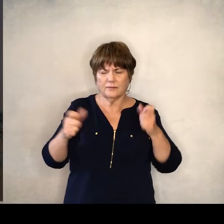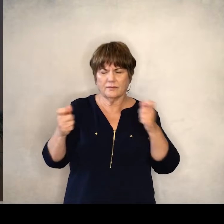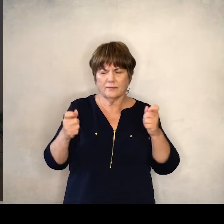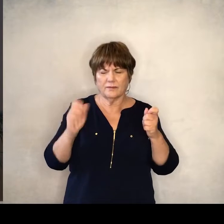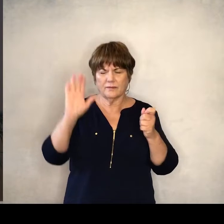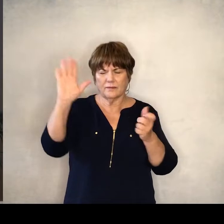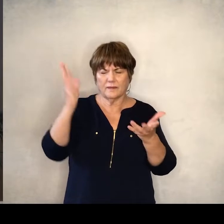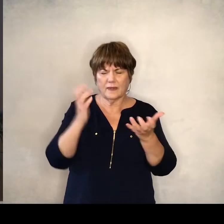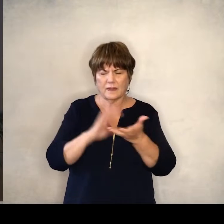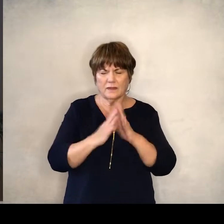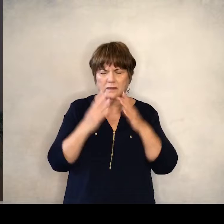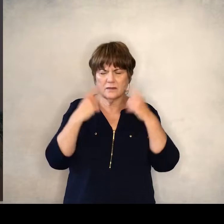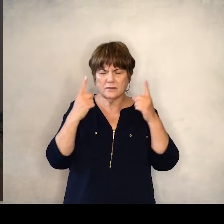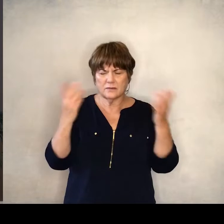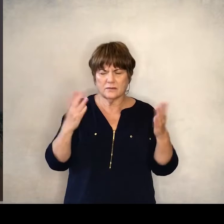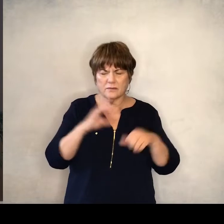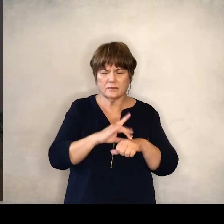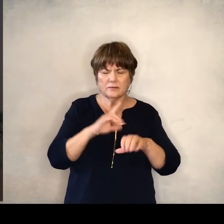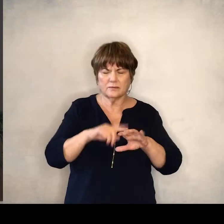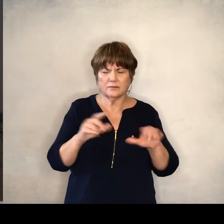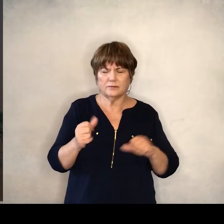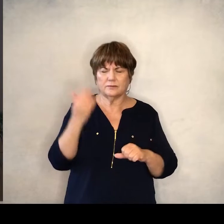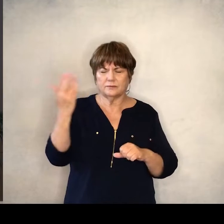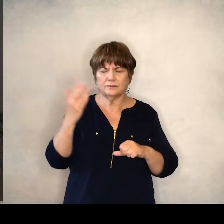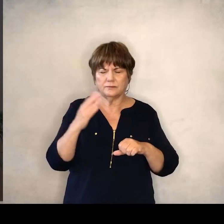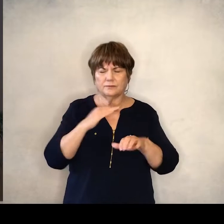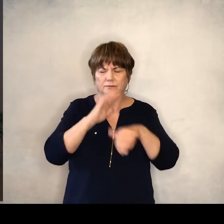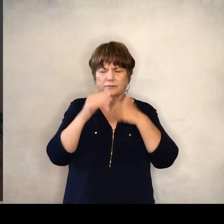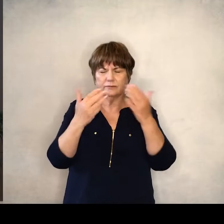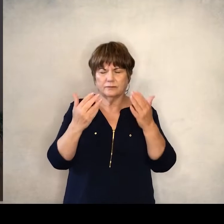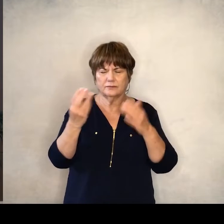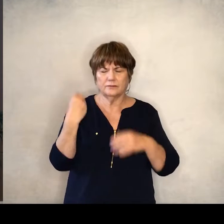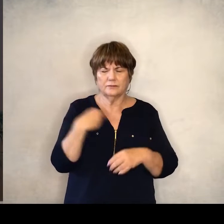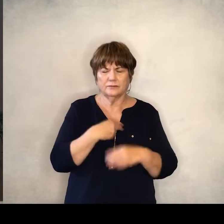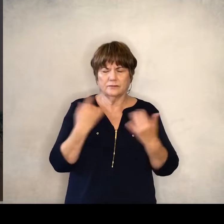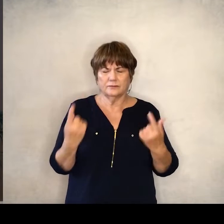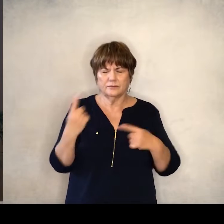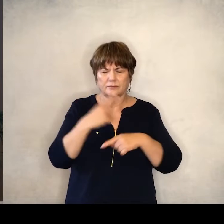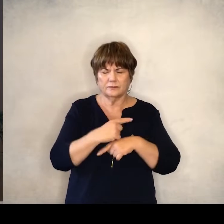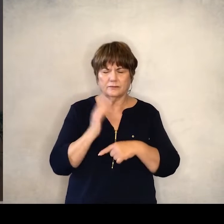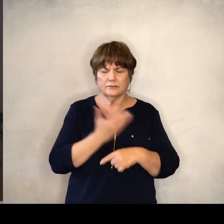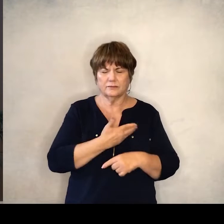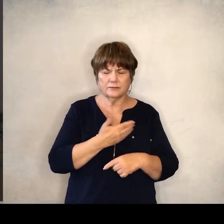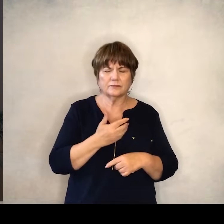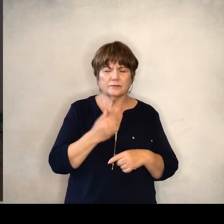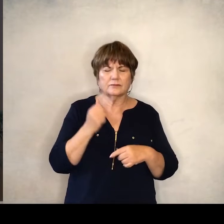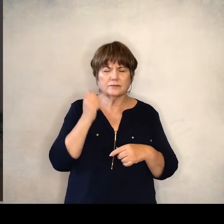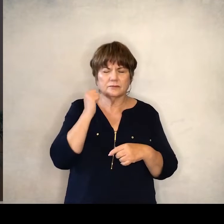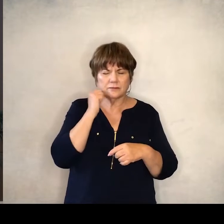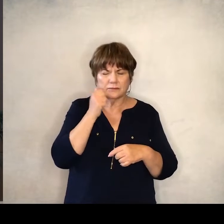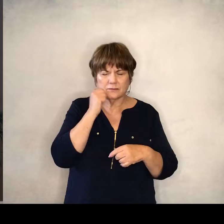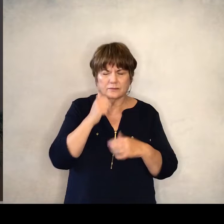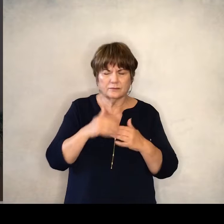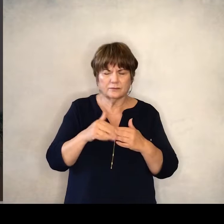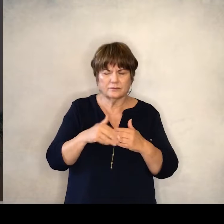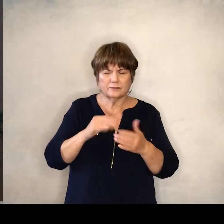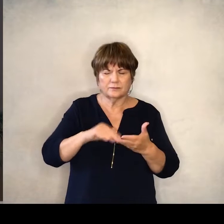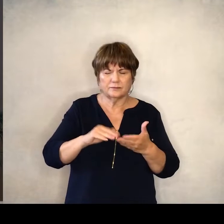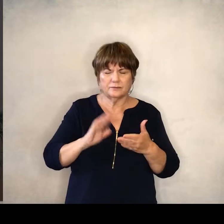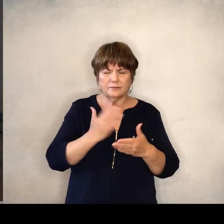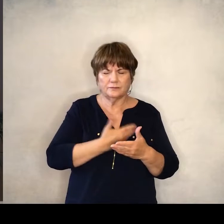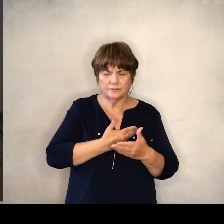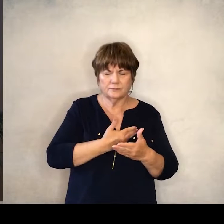be done, on earth as it is in heaven. Give us this day our daily bread, and forgive us our